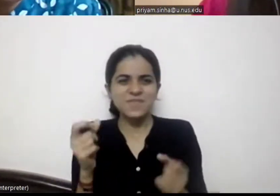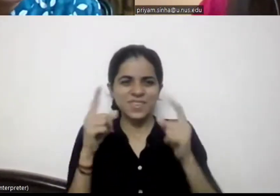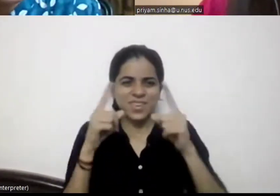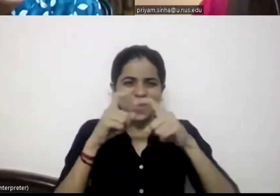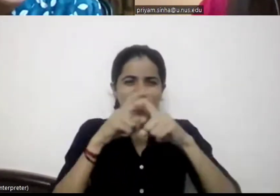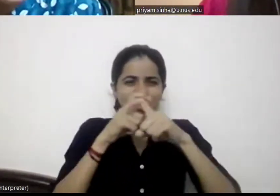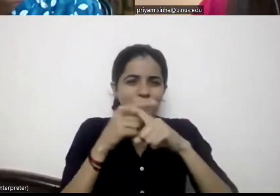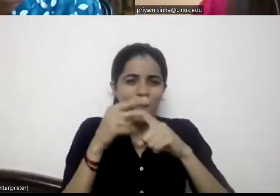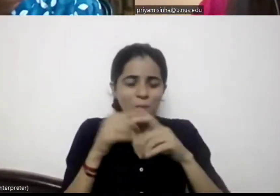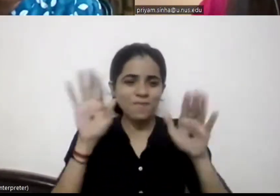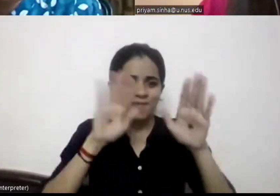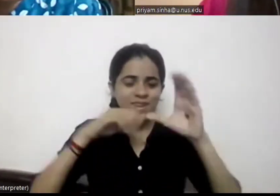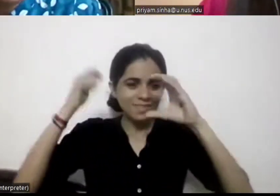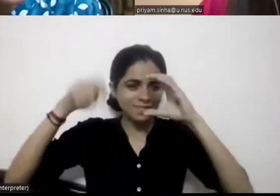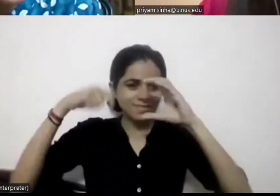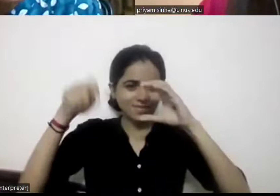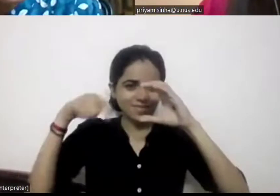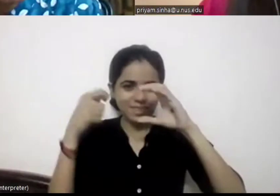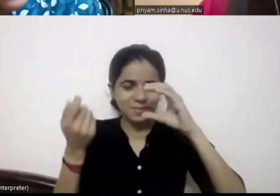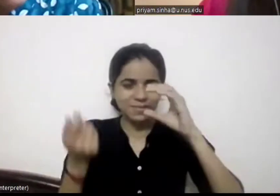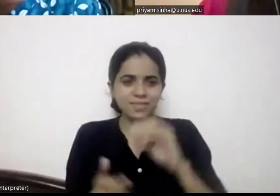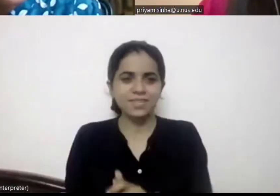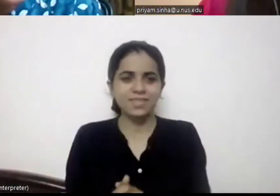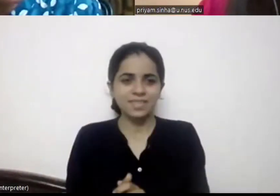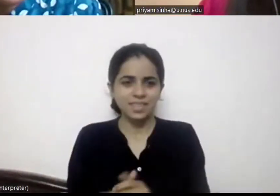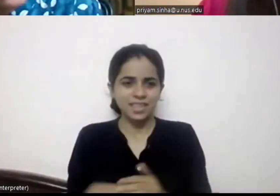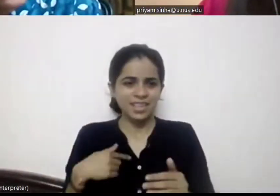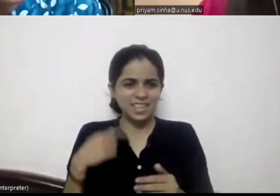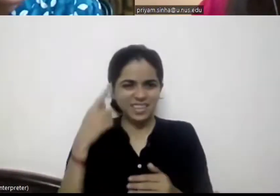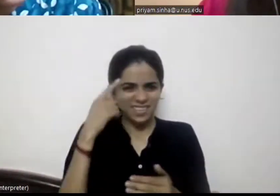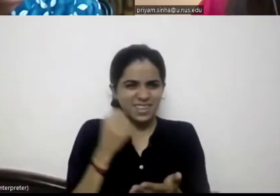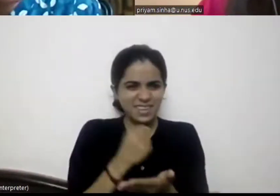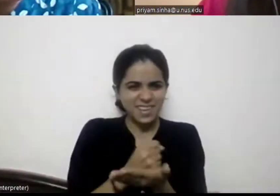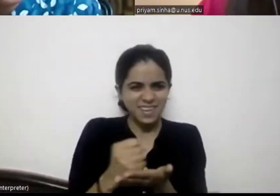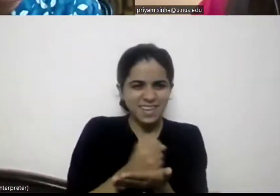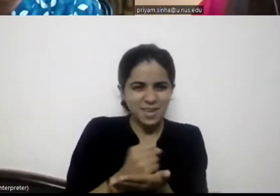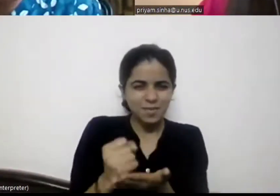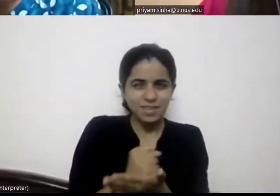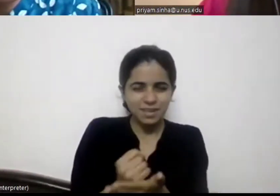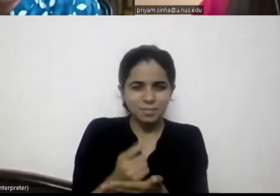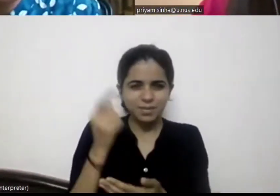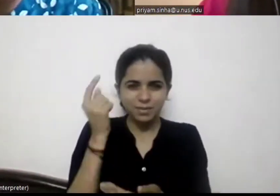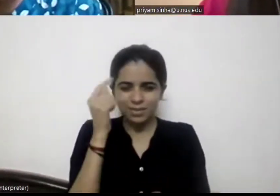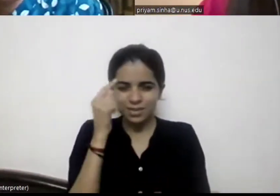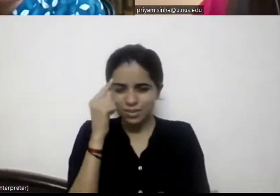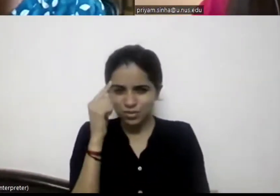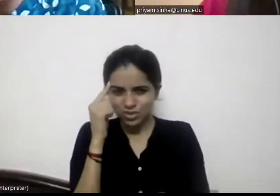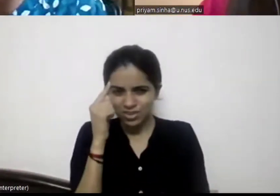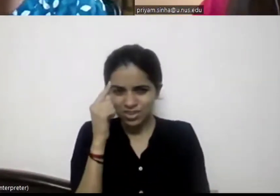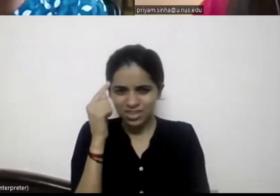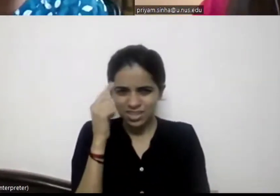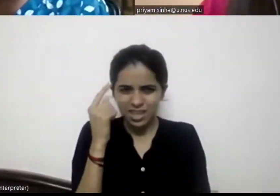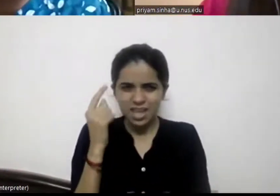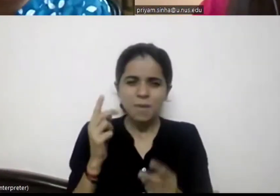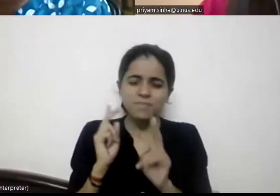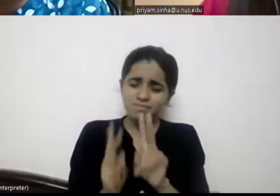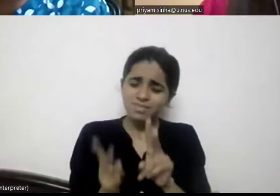film, and even I'm trying to figure it out, Bhakti. I'm